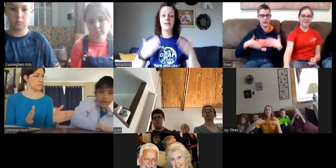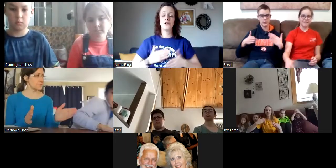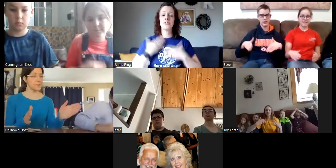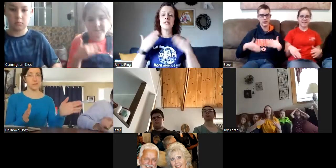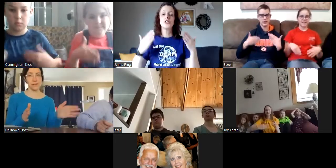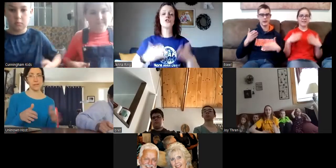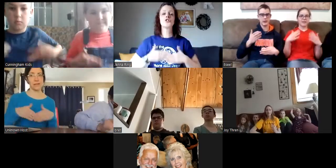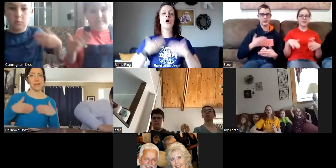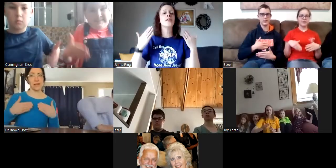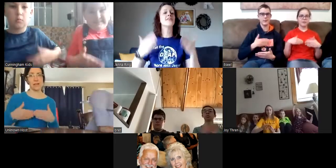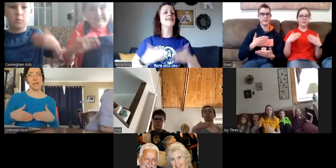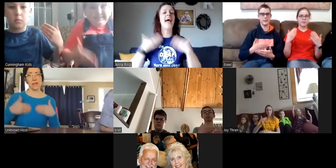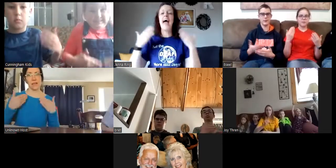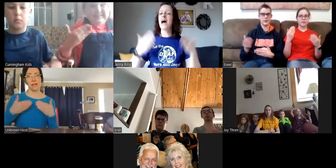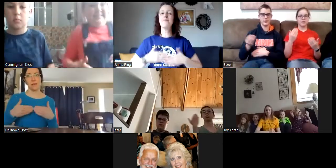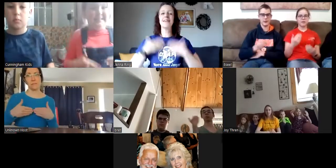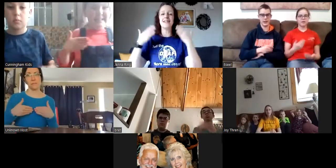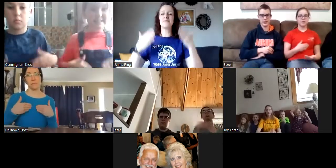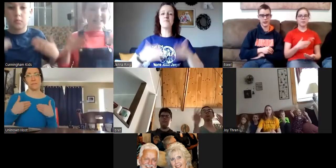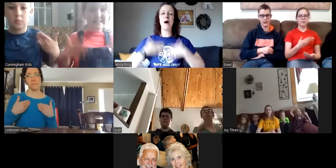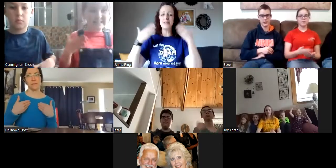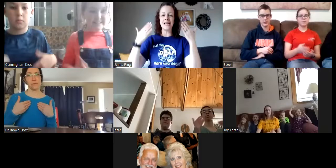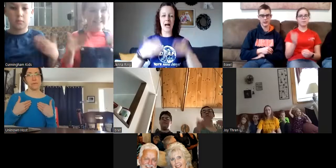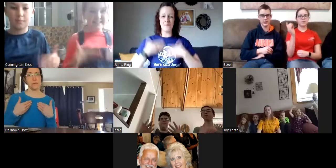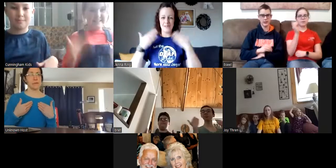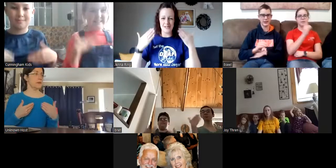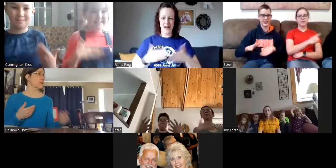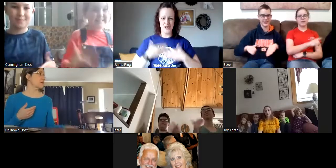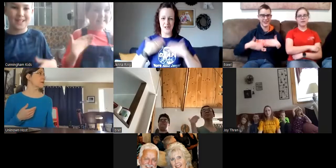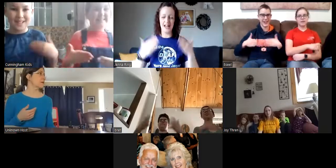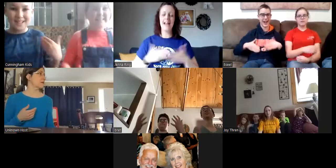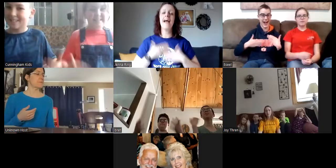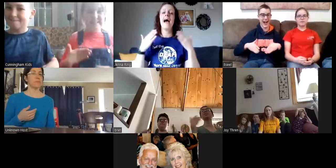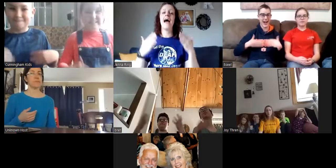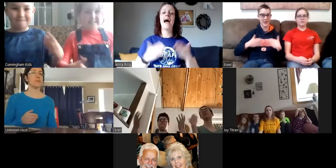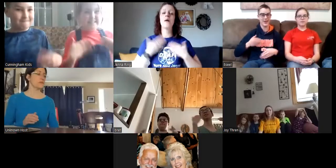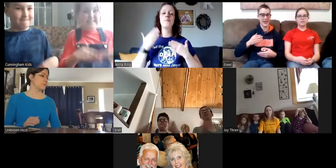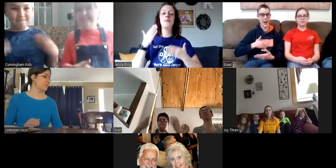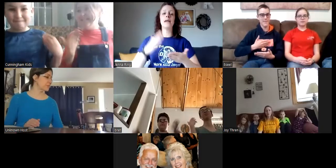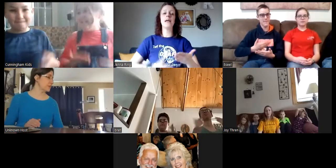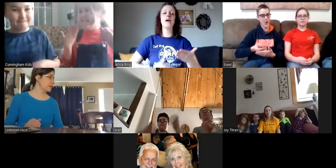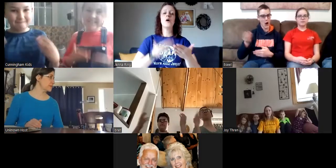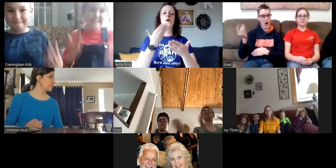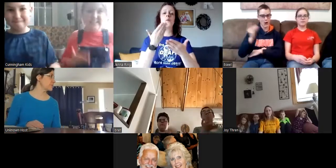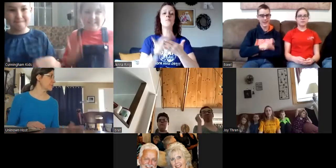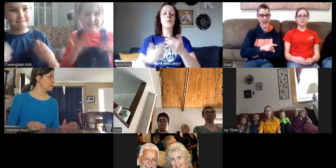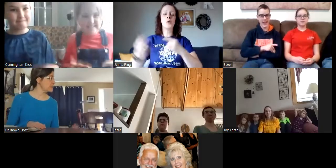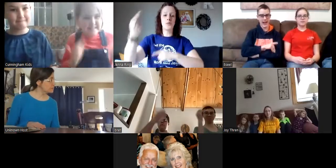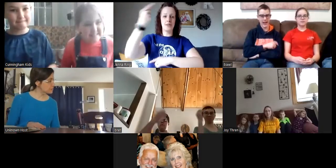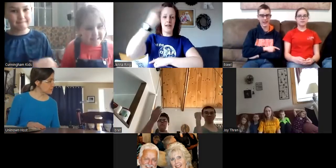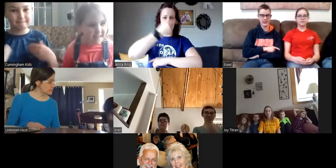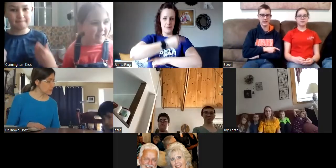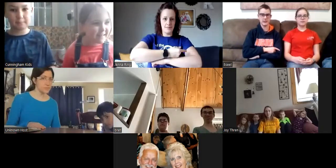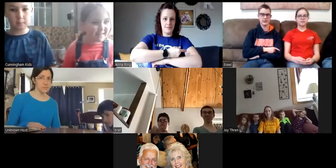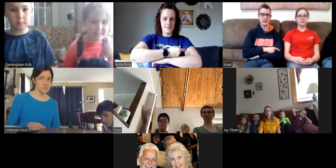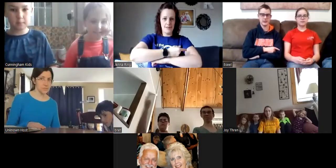happy. You're showing the happiness bubbling up inside you. Okay. Happy